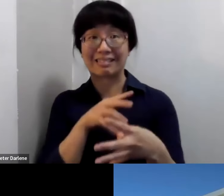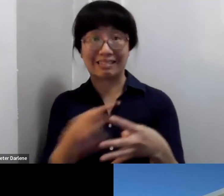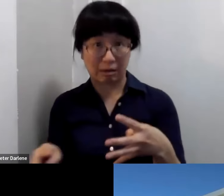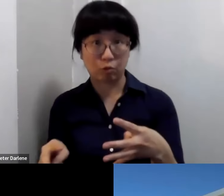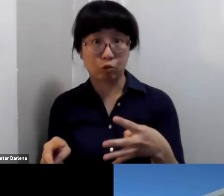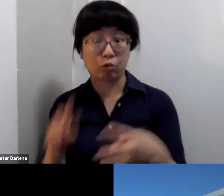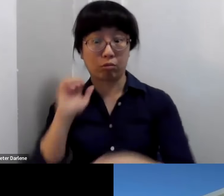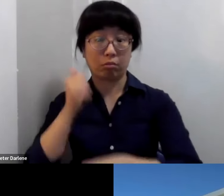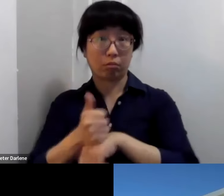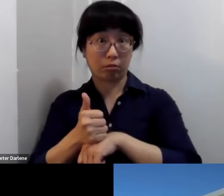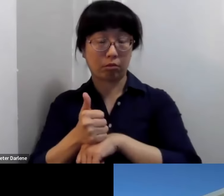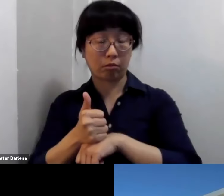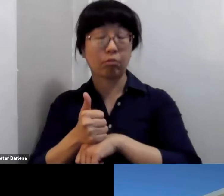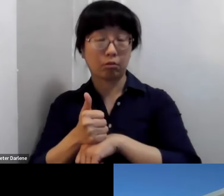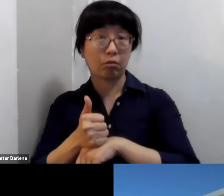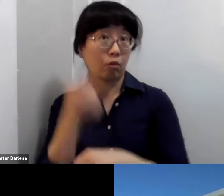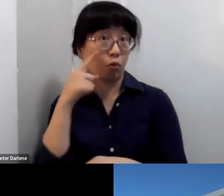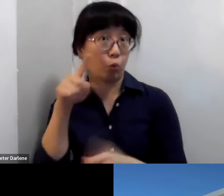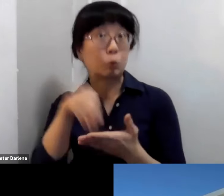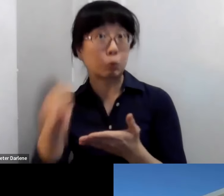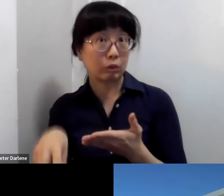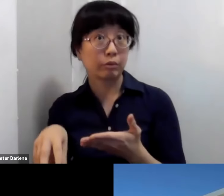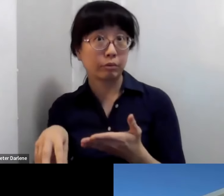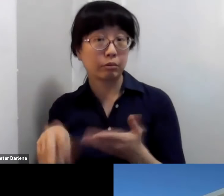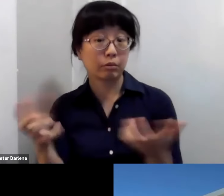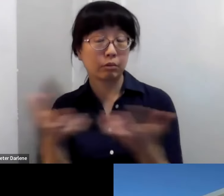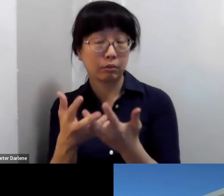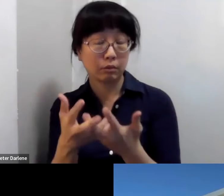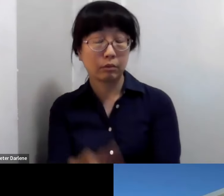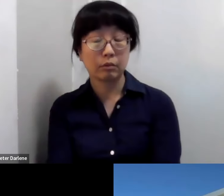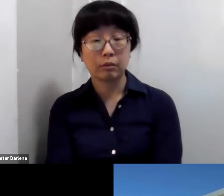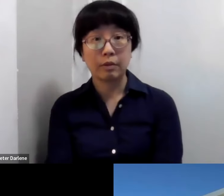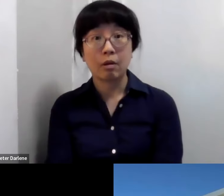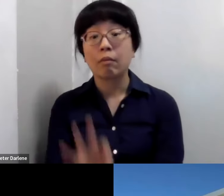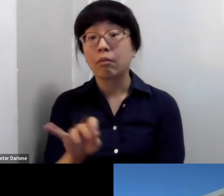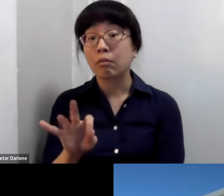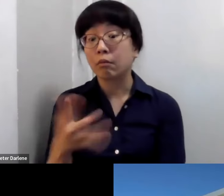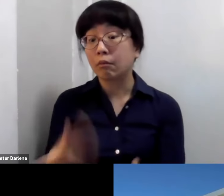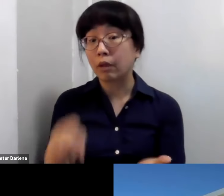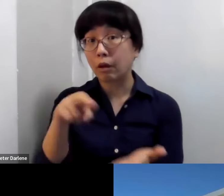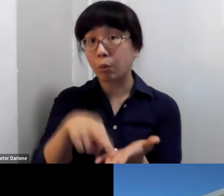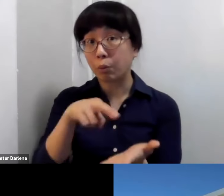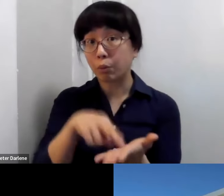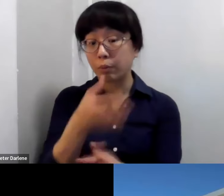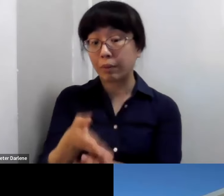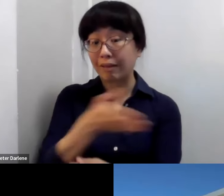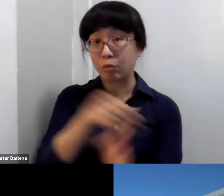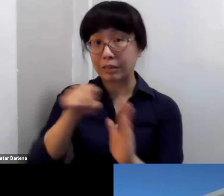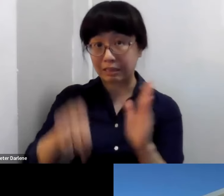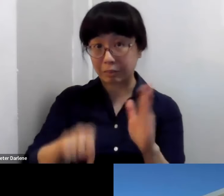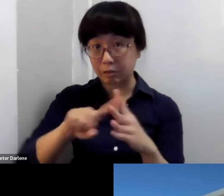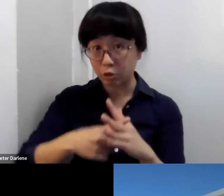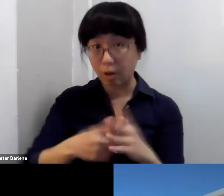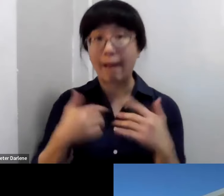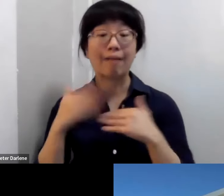student's schedule of classes. So already, if they're enrolled before the semester starts, they have at least